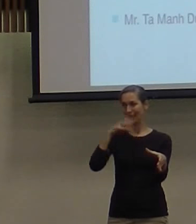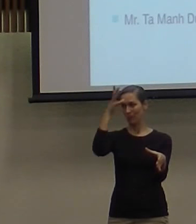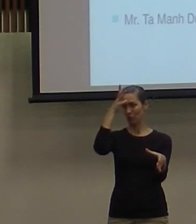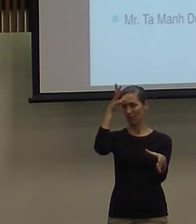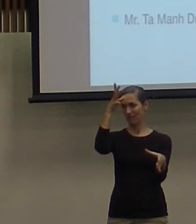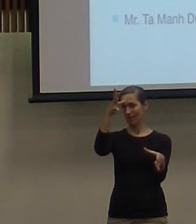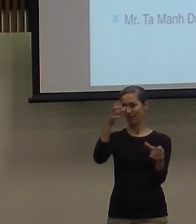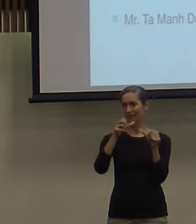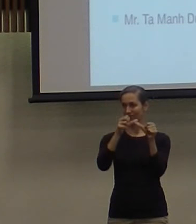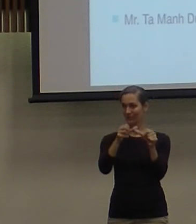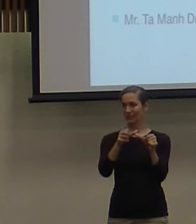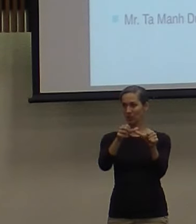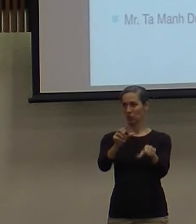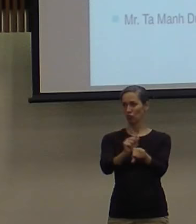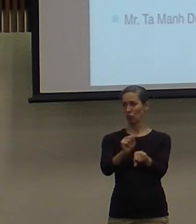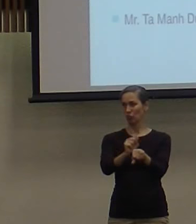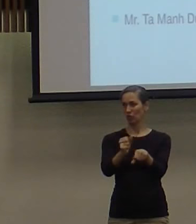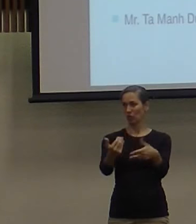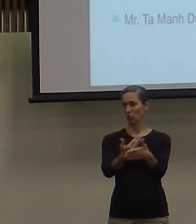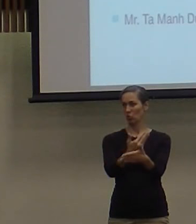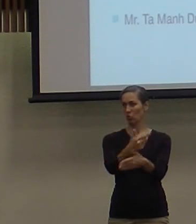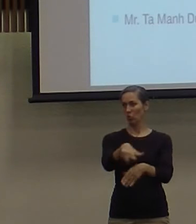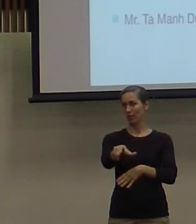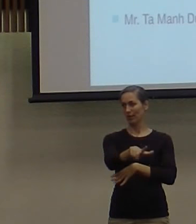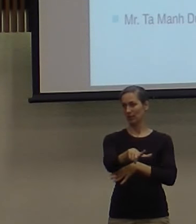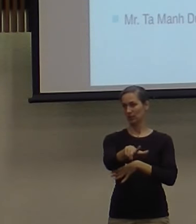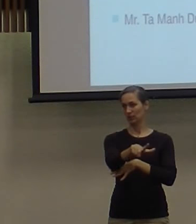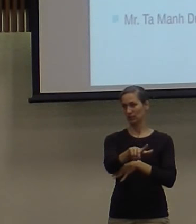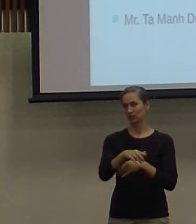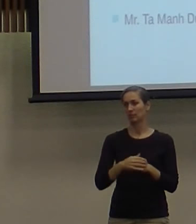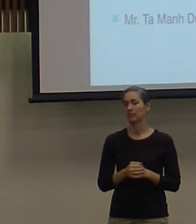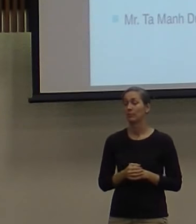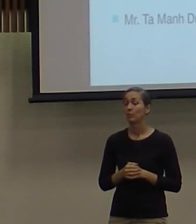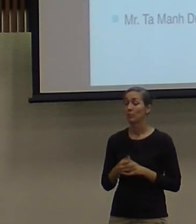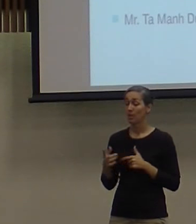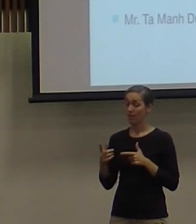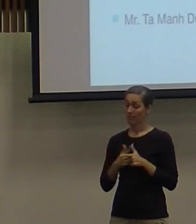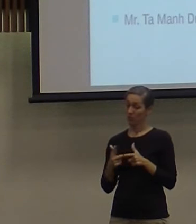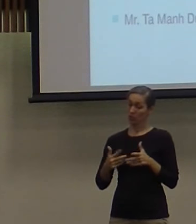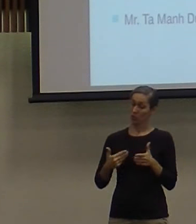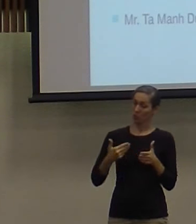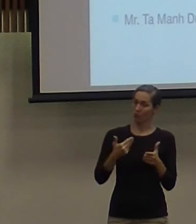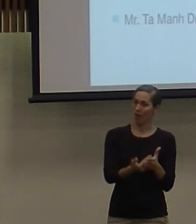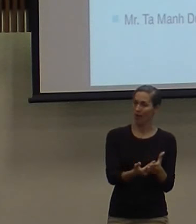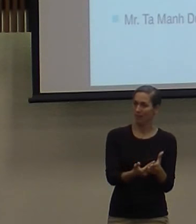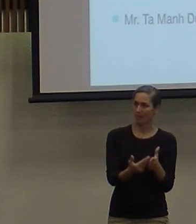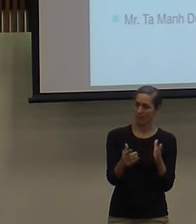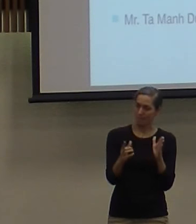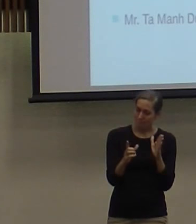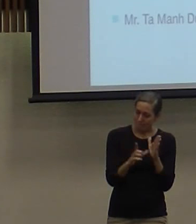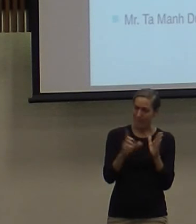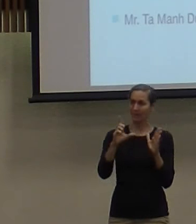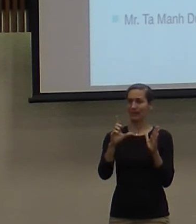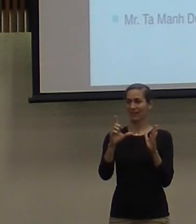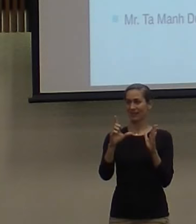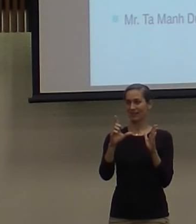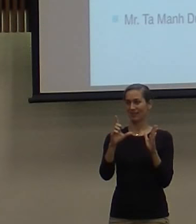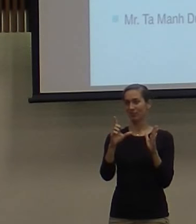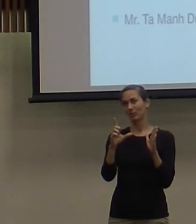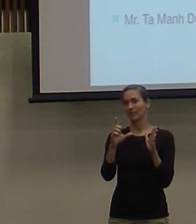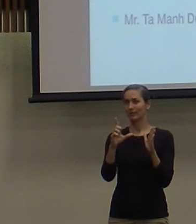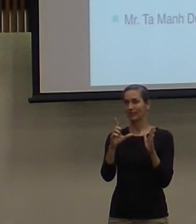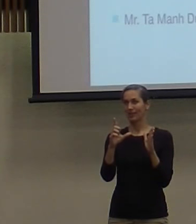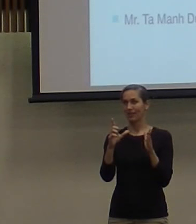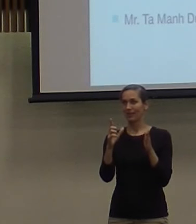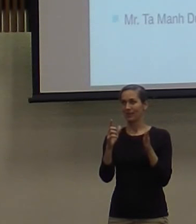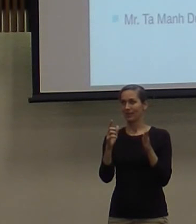them in a new location. Now, when they first came to that town, they immediately, um, of course, they tried to